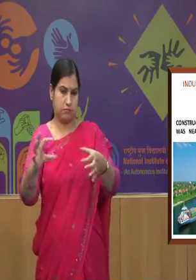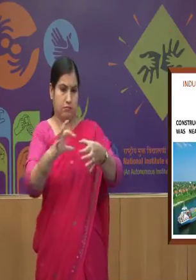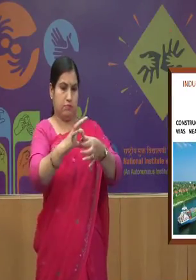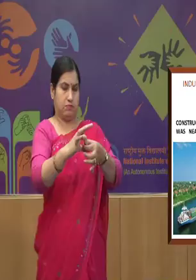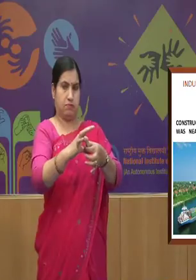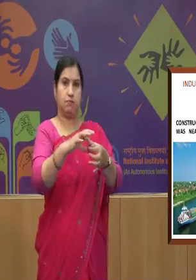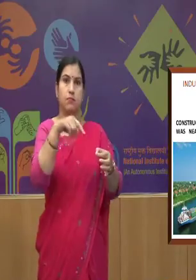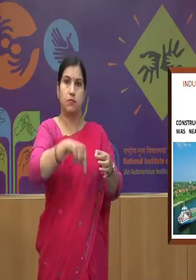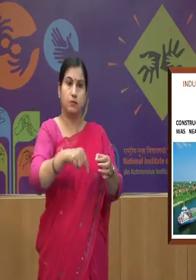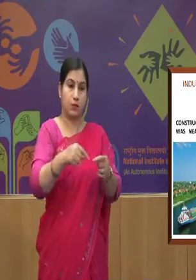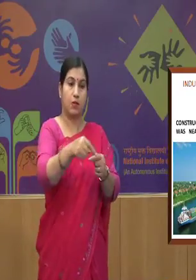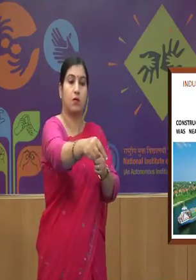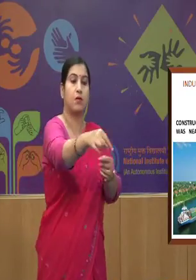Berlin with Baghdad